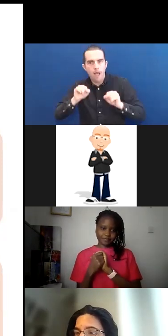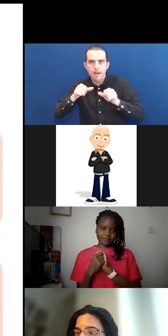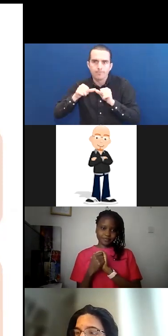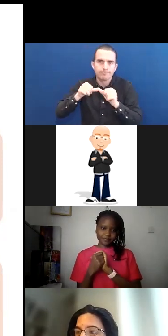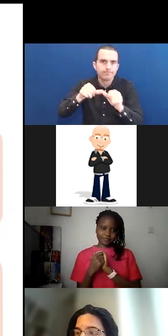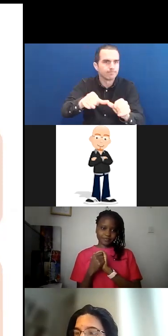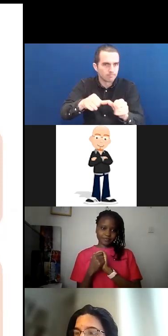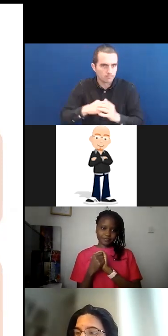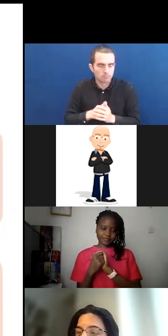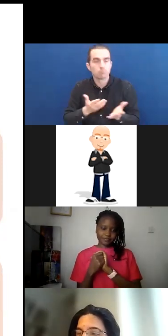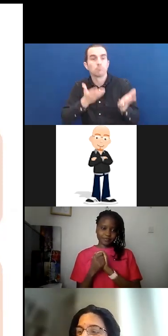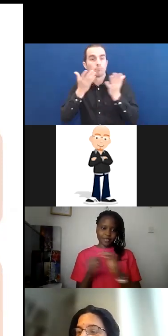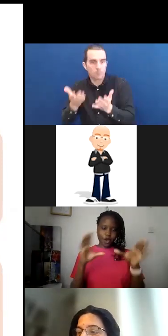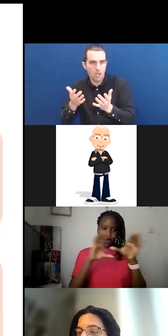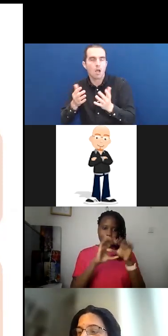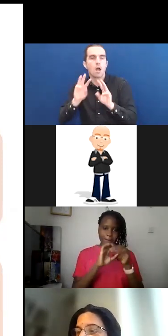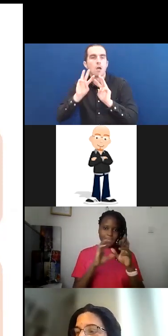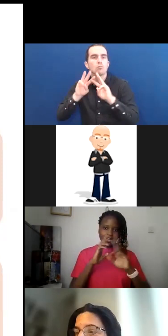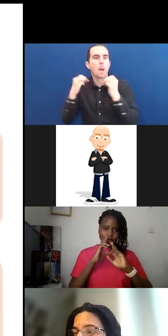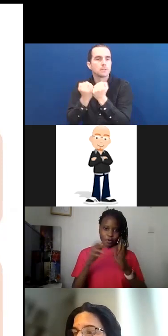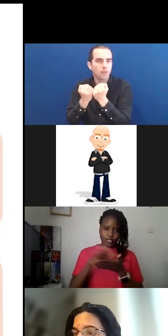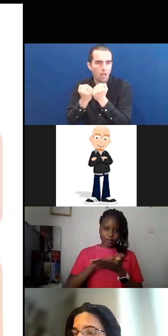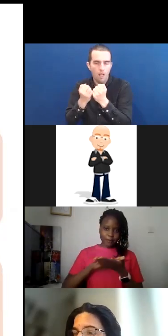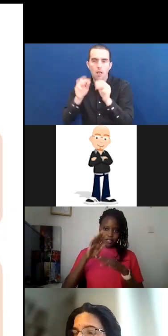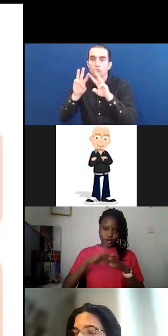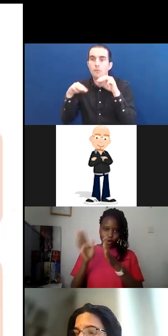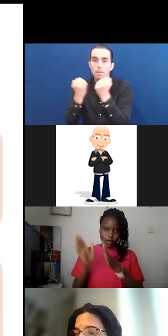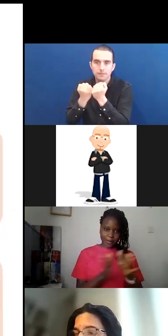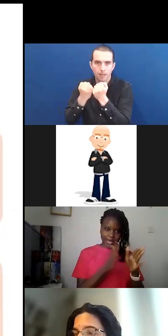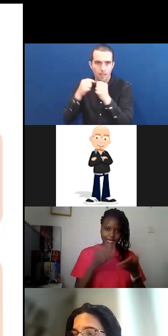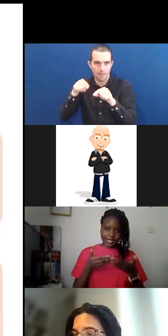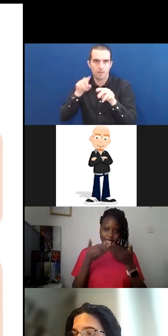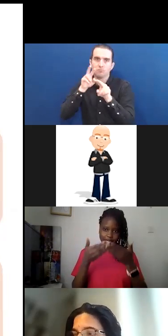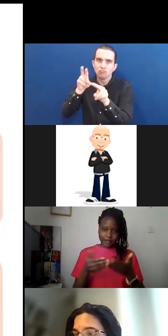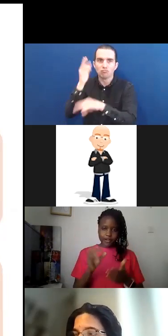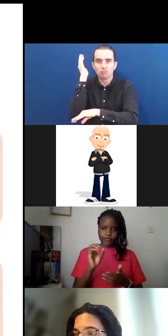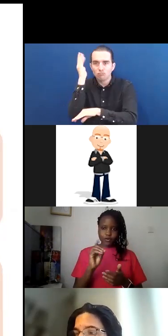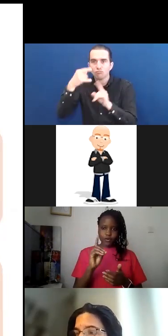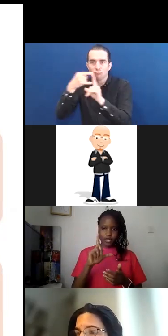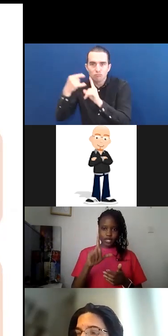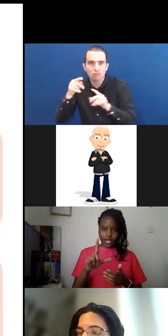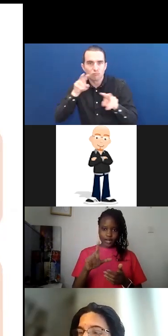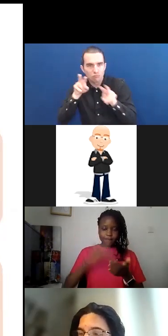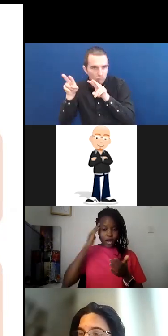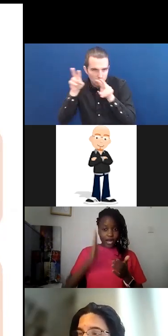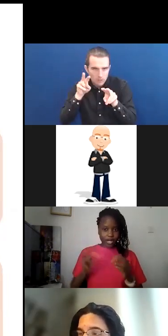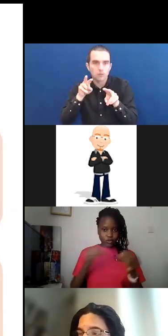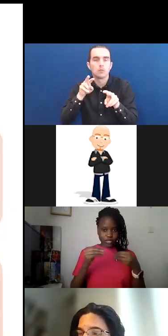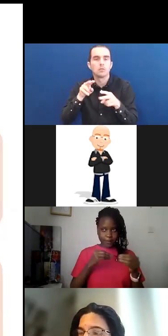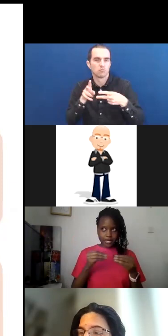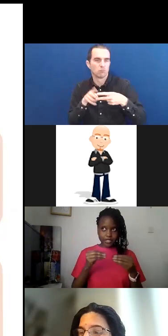on a combined report, based on a combined report on planning and delivering of ODL for learners with disabilities by education